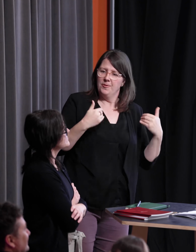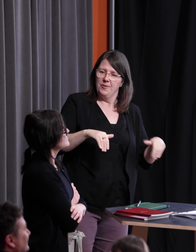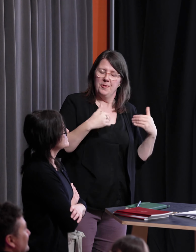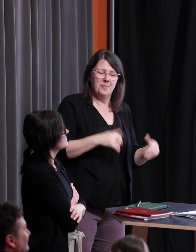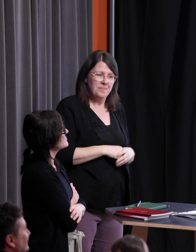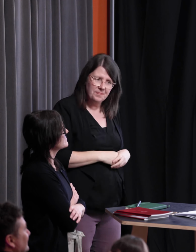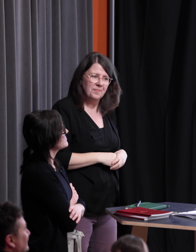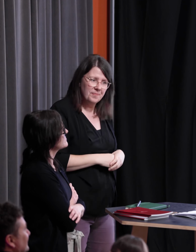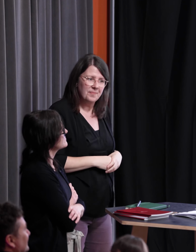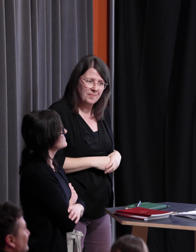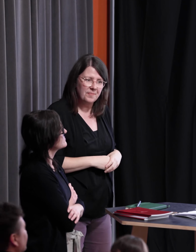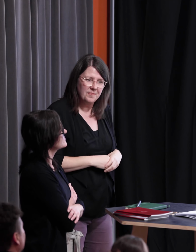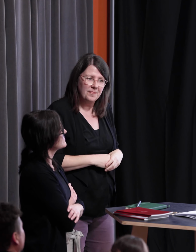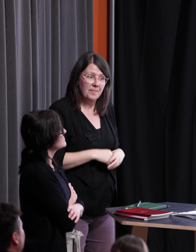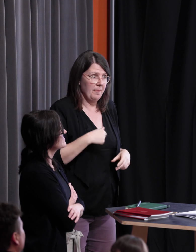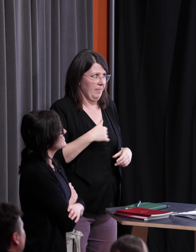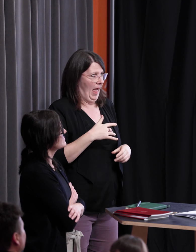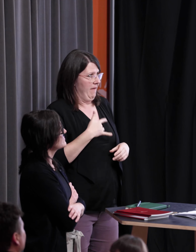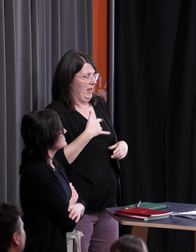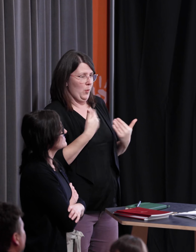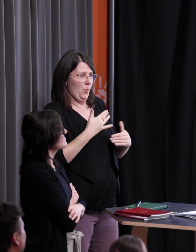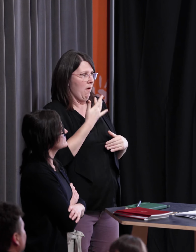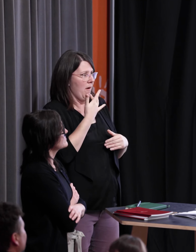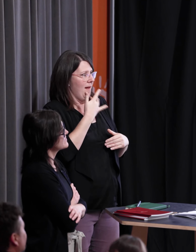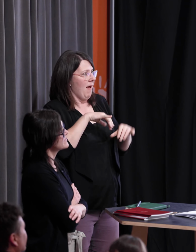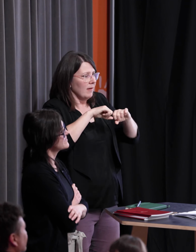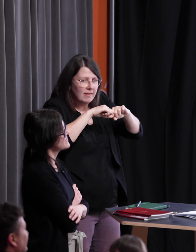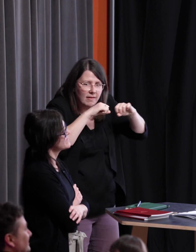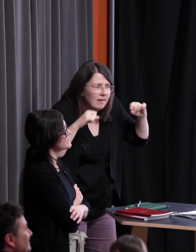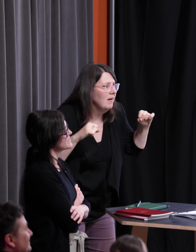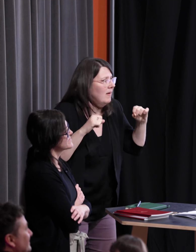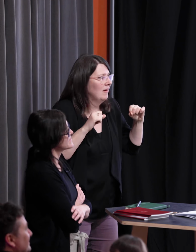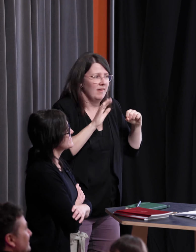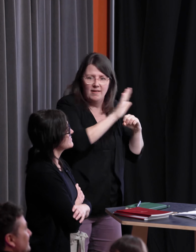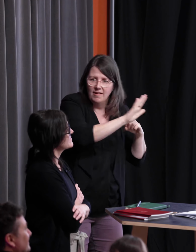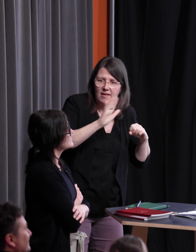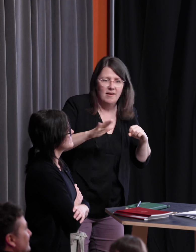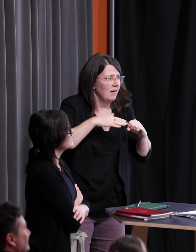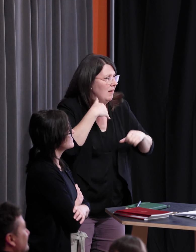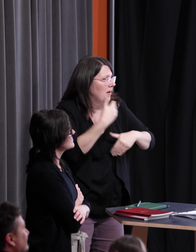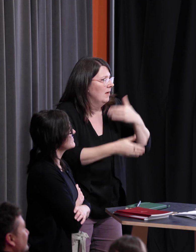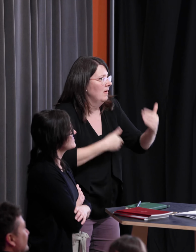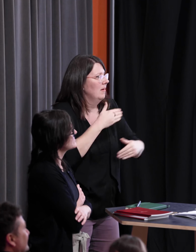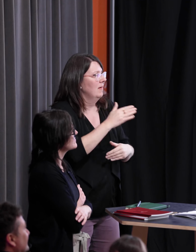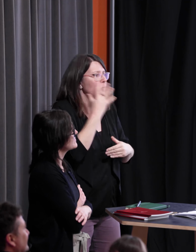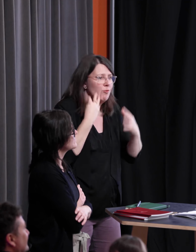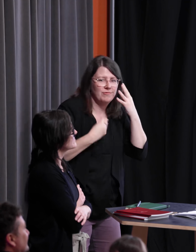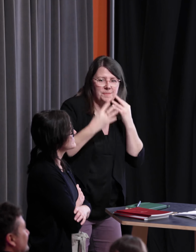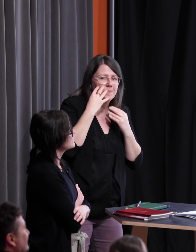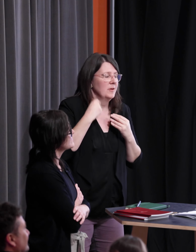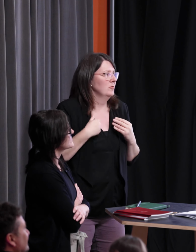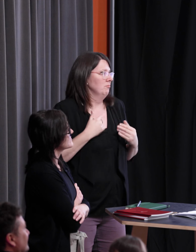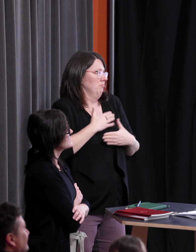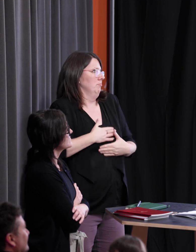It feels like a privilege to get a glimpse of what you go through every day, so appreciate you both sharing your story